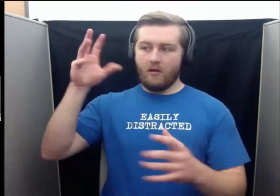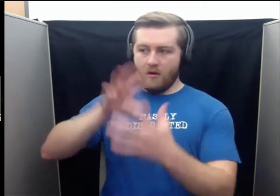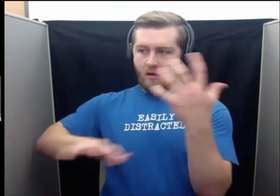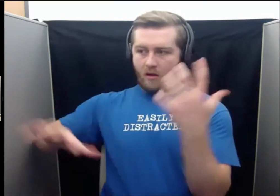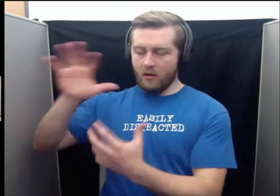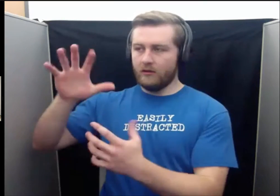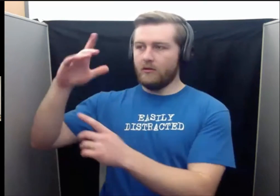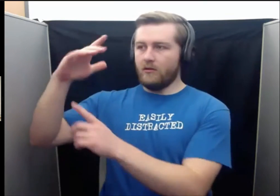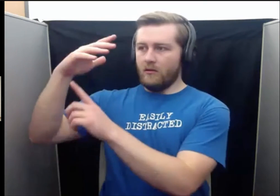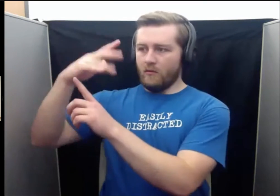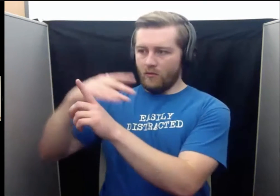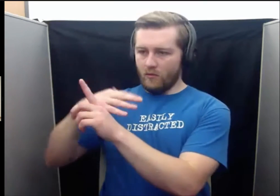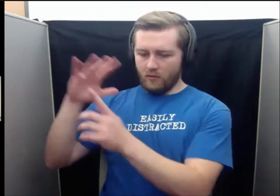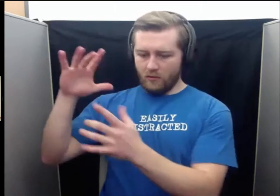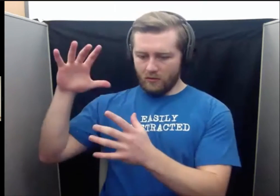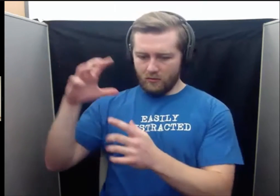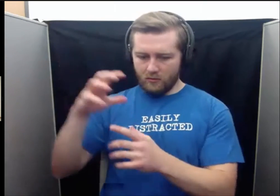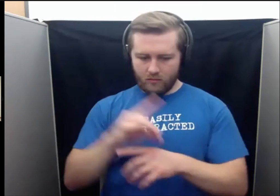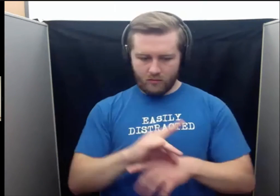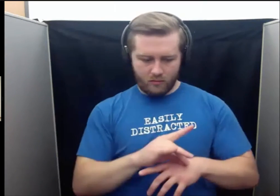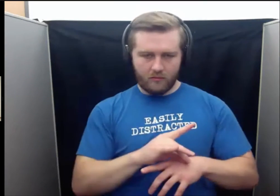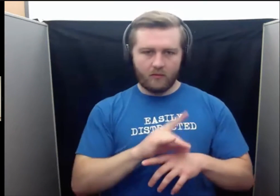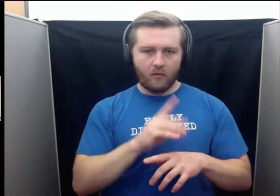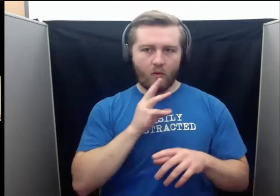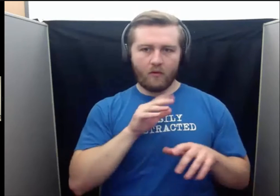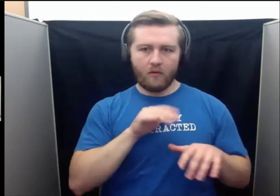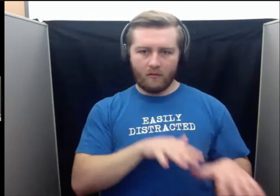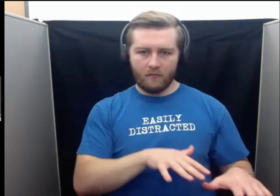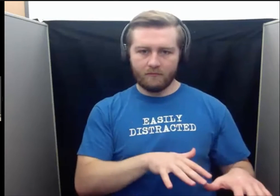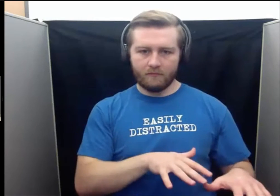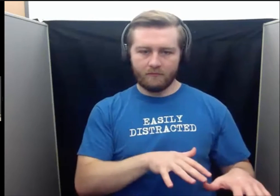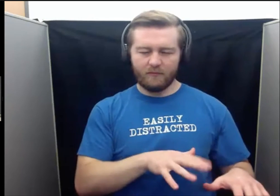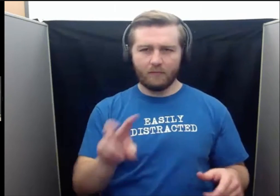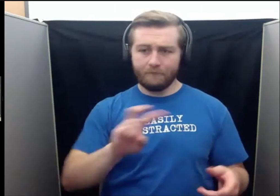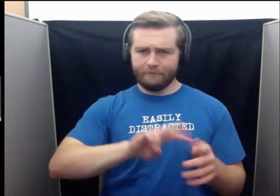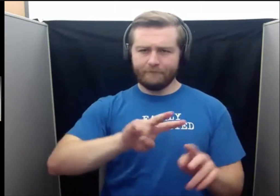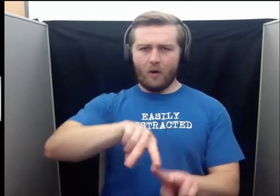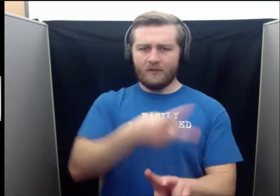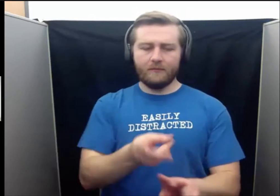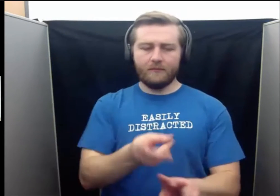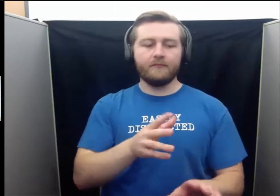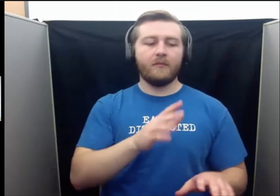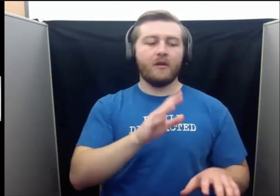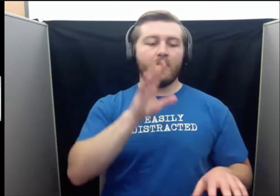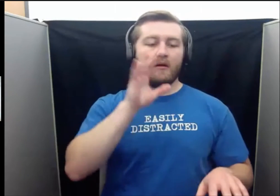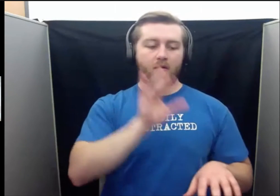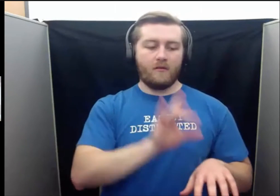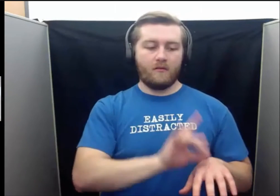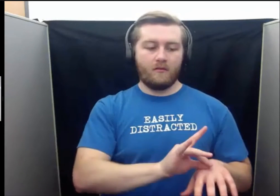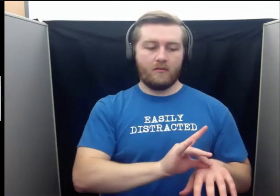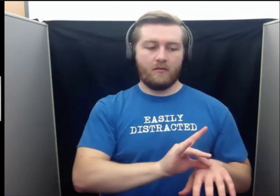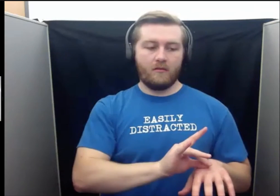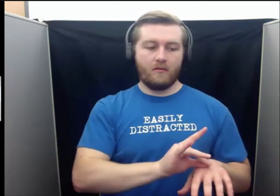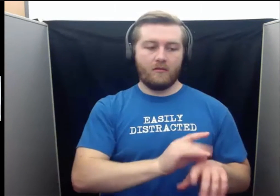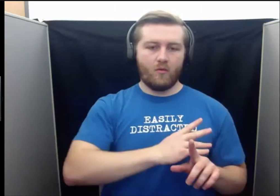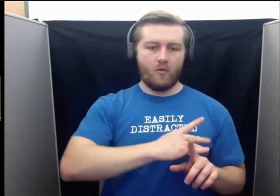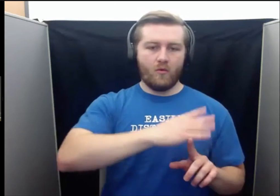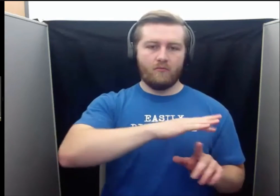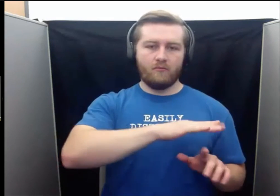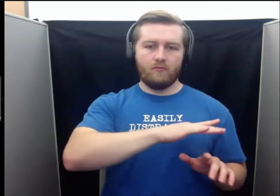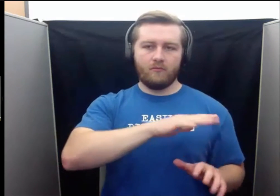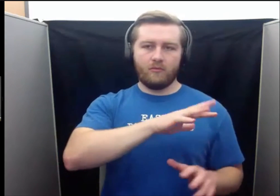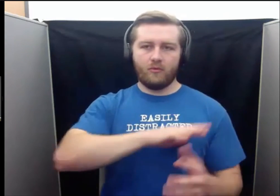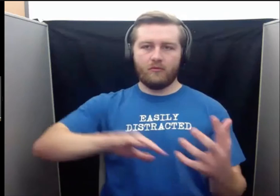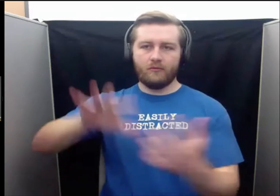Thinking about evaporation, we've talked about several possibilities or examples of evaporation when we talked about